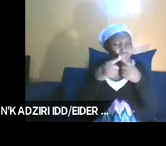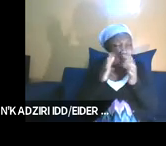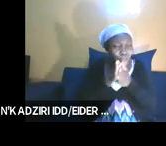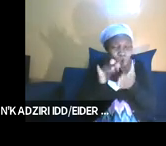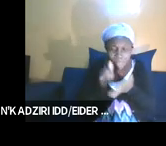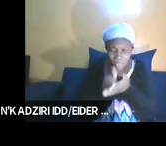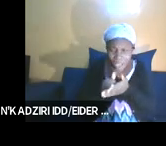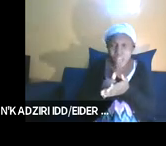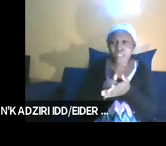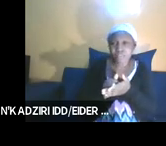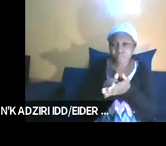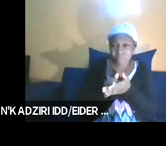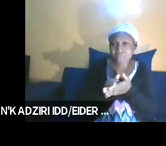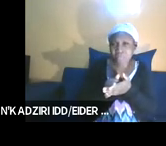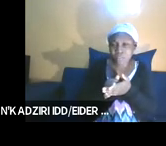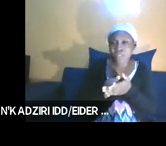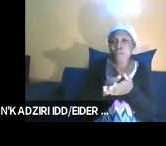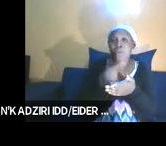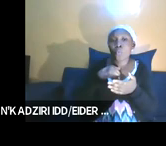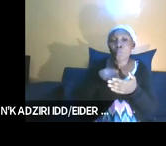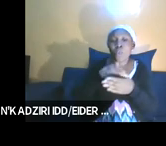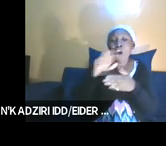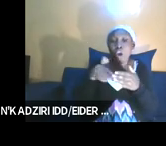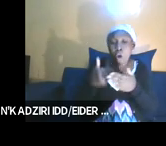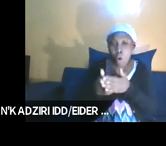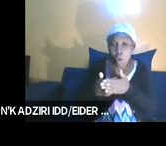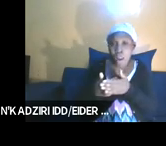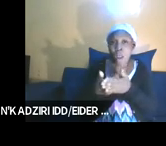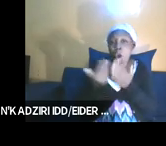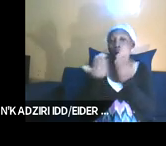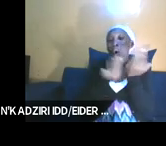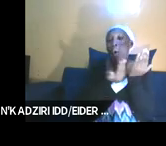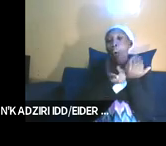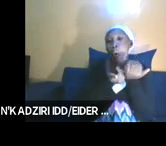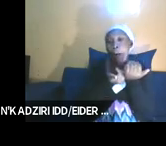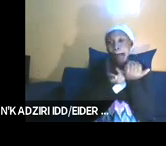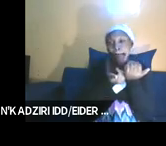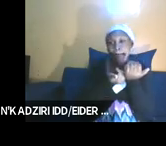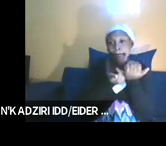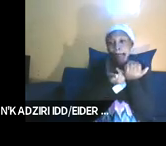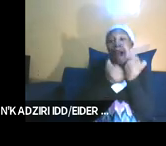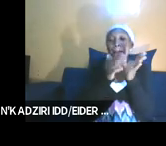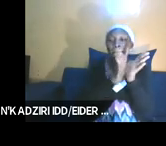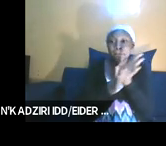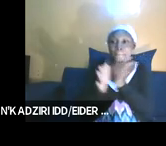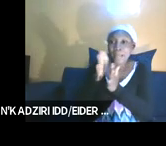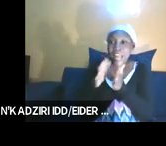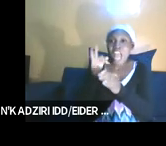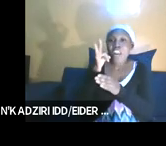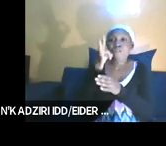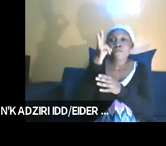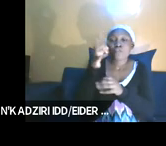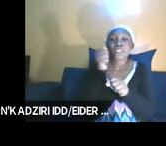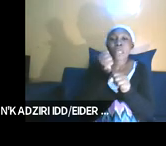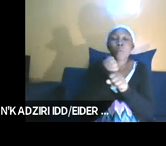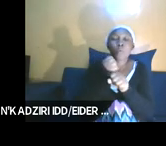other organizations, we are hosting these events, but we are also hoping to plan future workshops in which we can